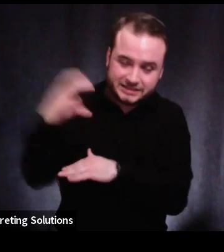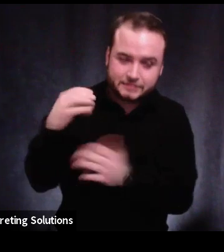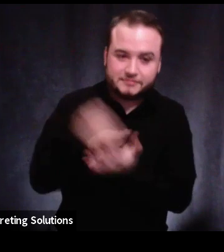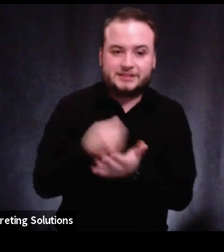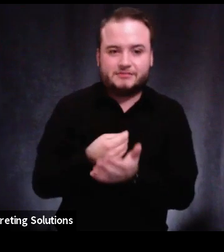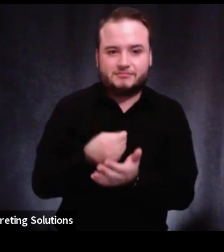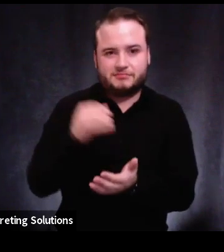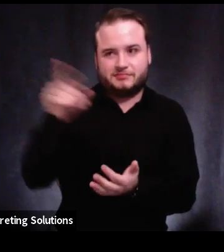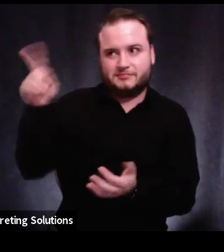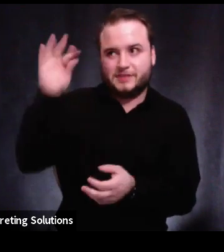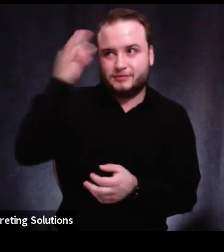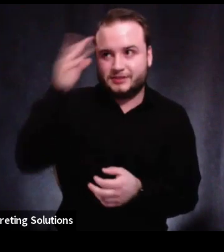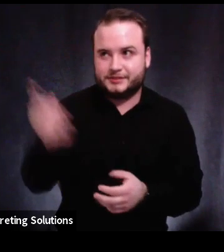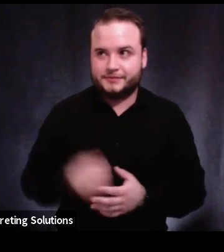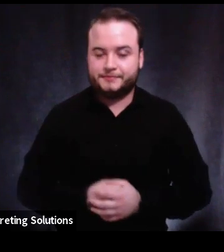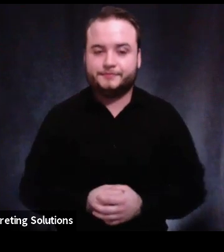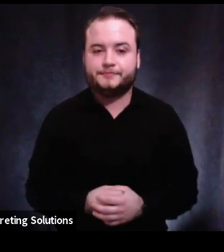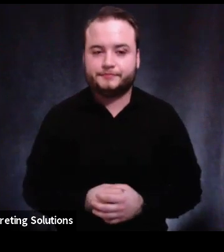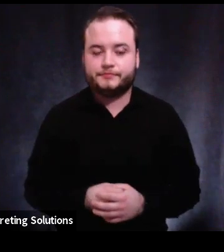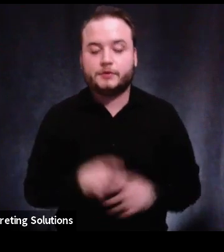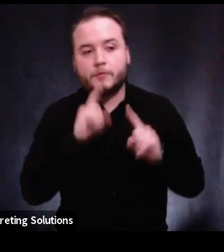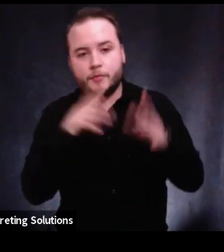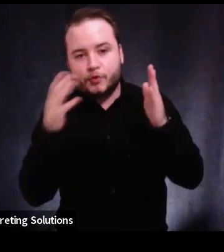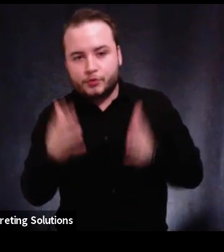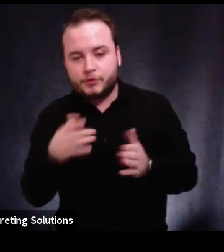again. Appreciate it.